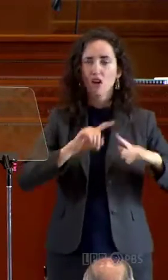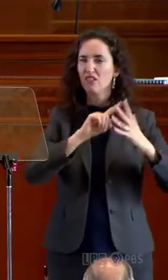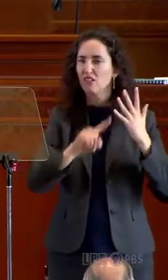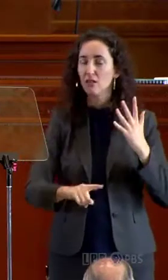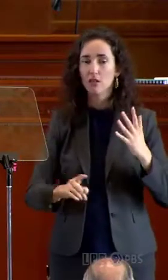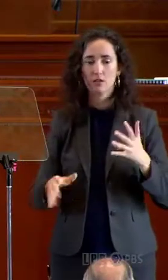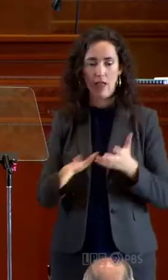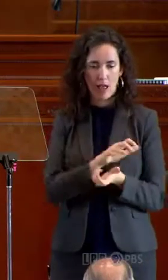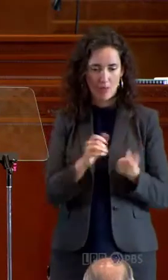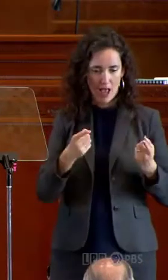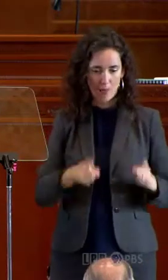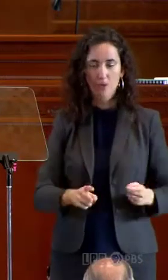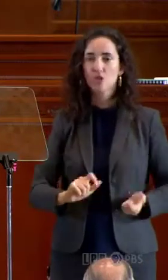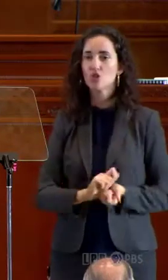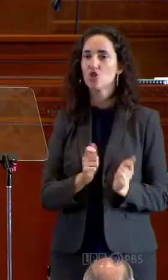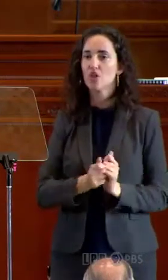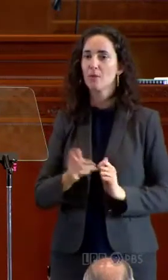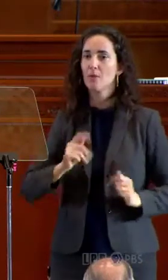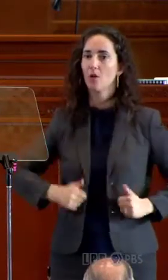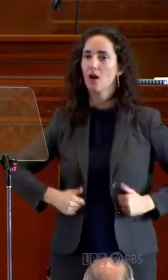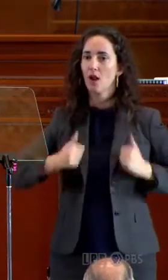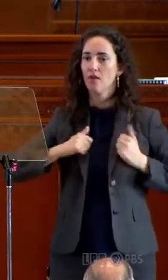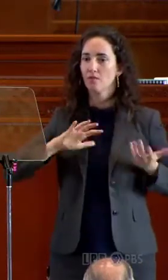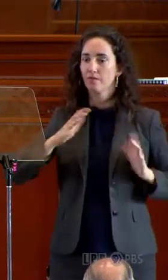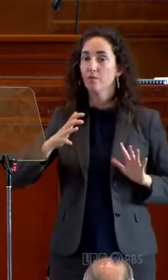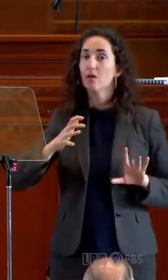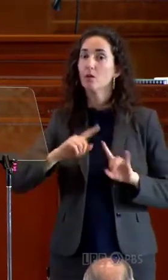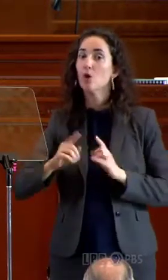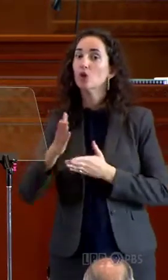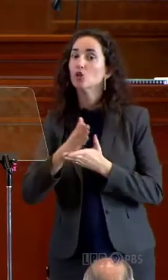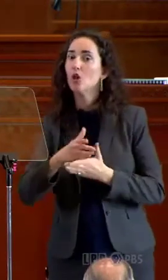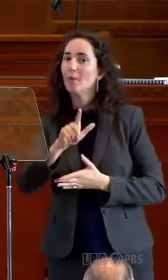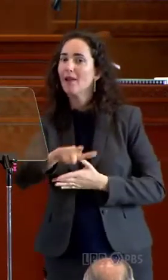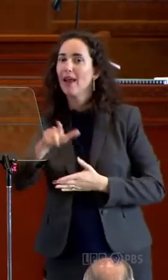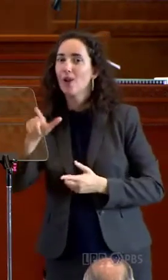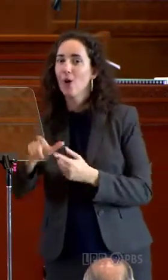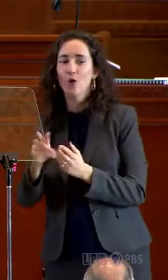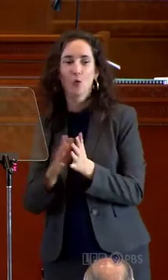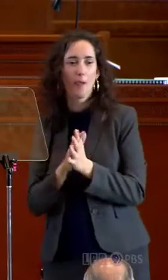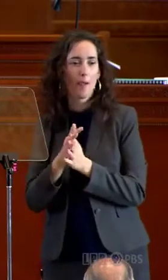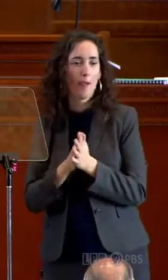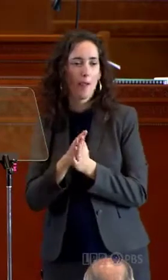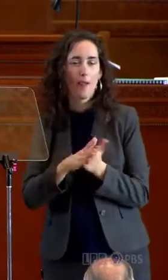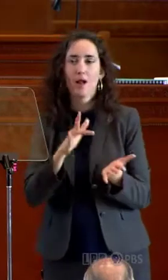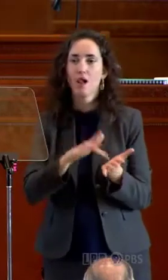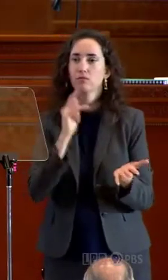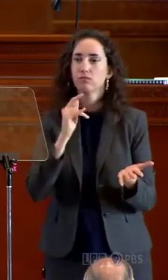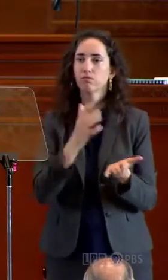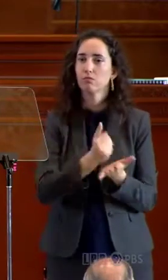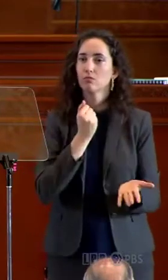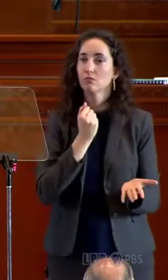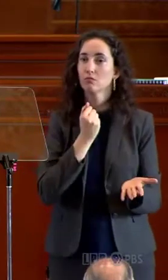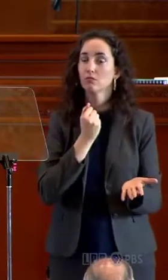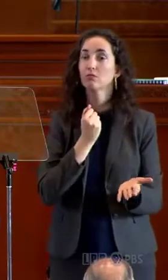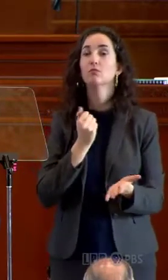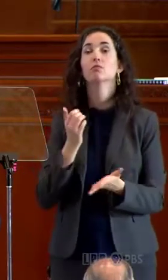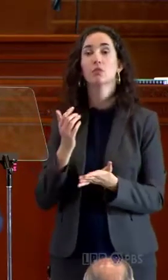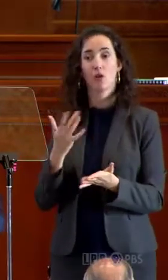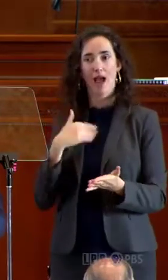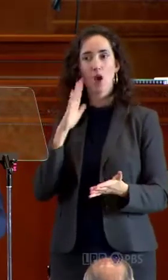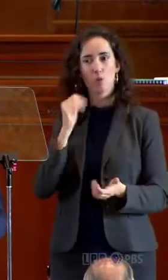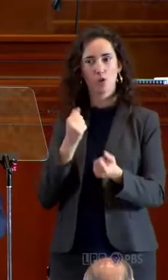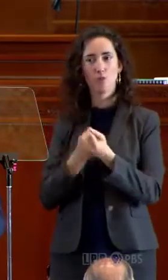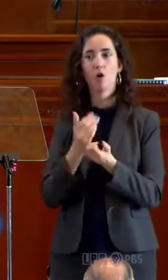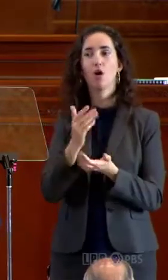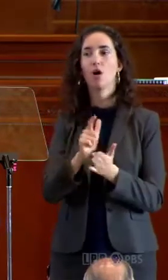life-altering, and yet there are landlords who have used it as an opportunity for a cash grab. So I'm supporting legislation